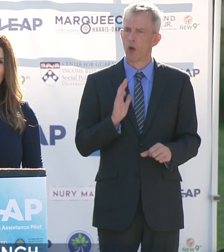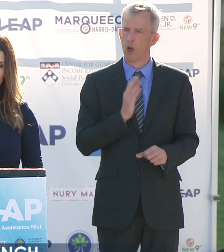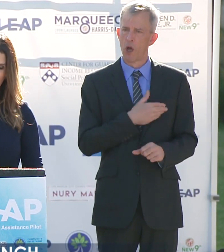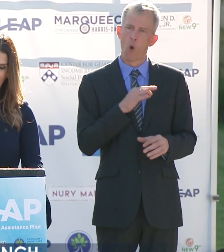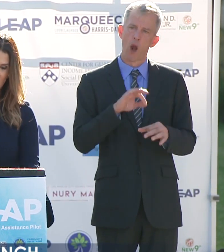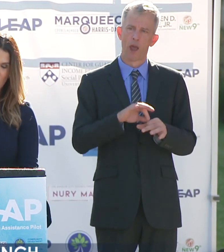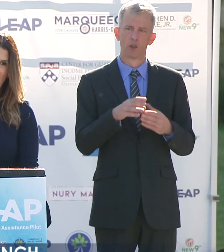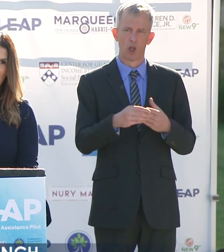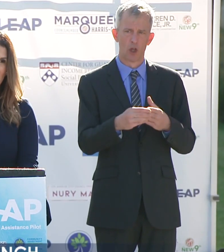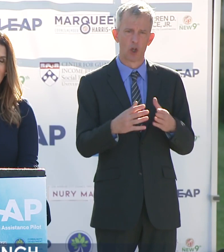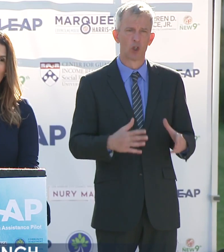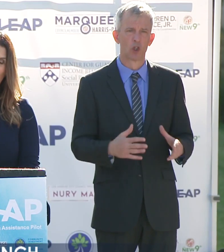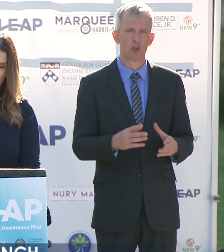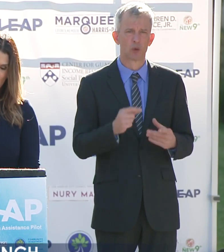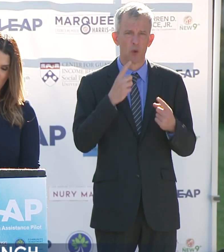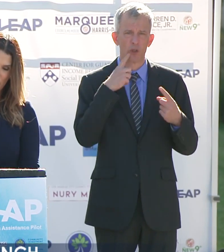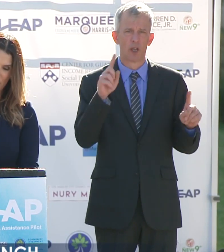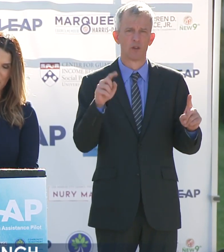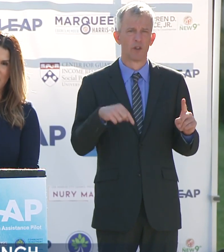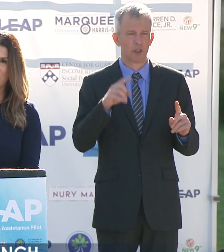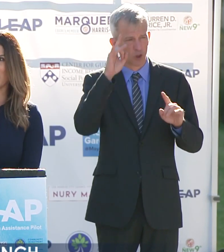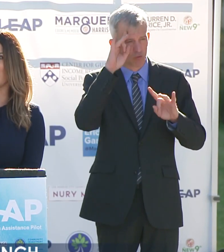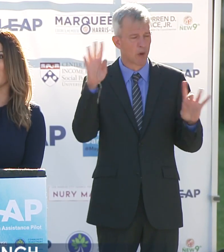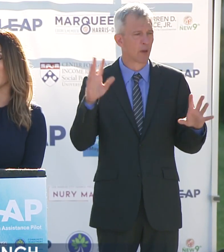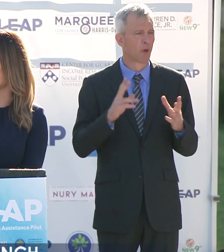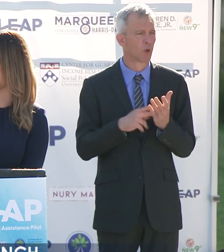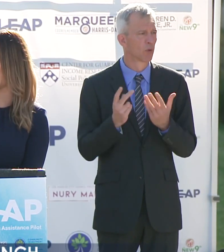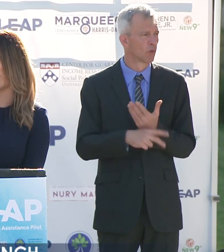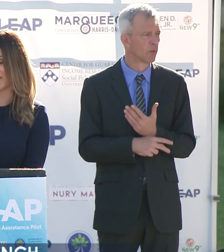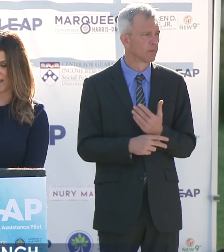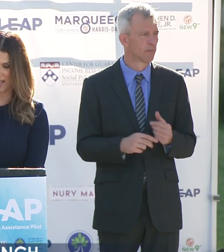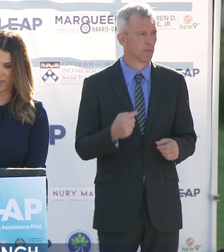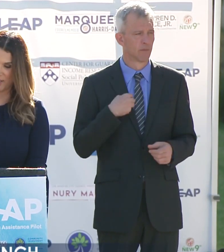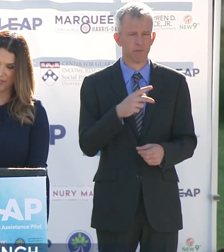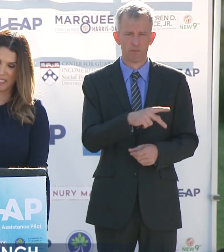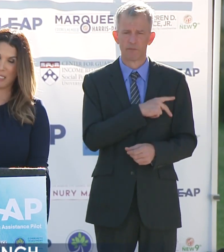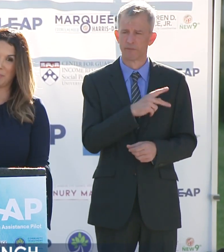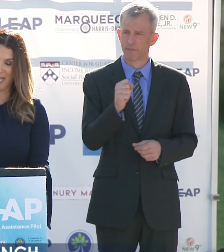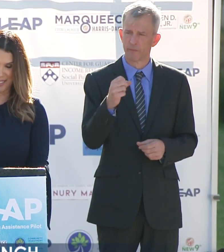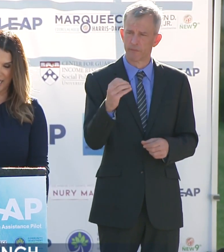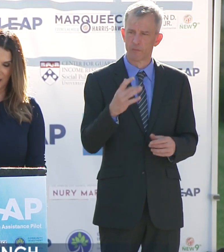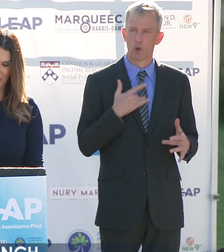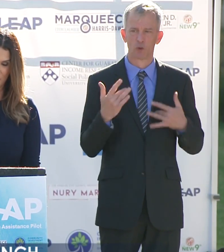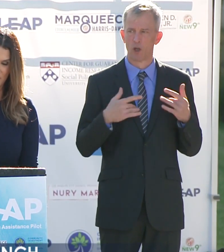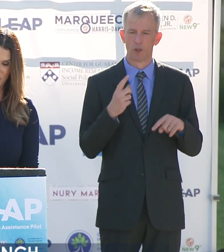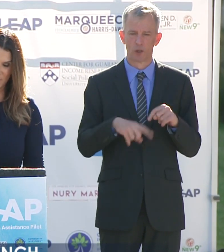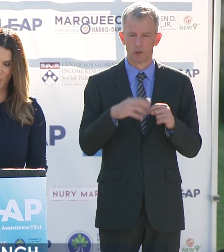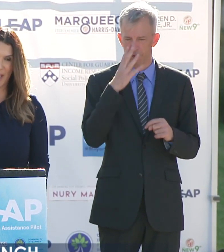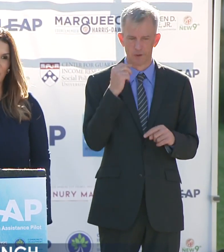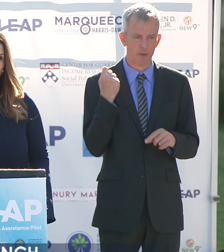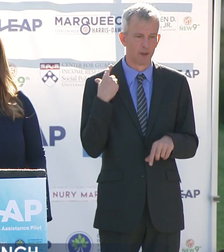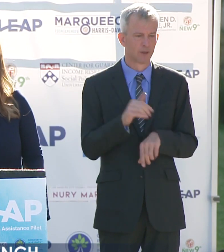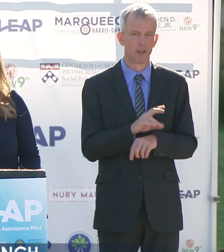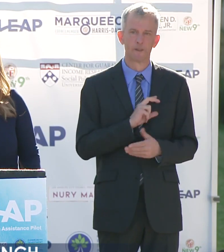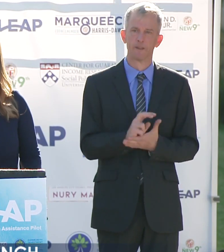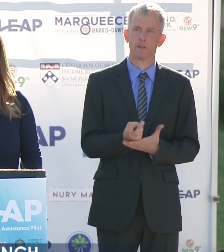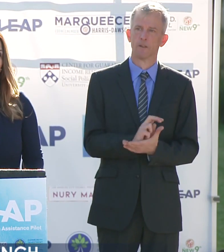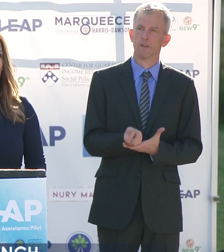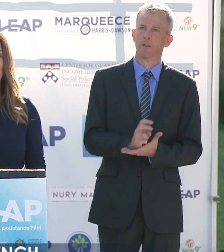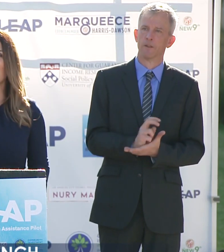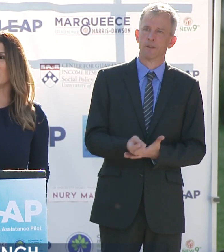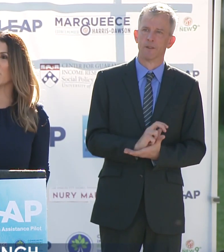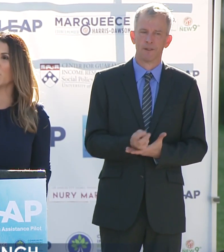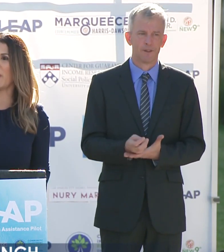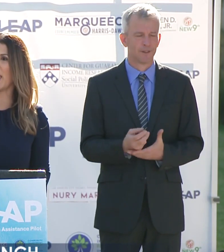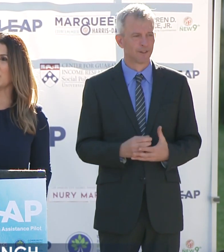that are here today, to announce this incredible program. I was personally so excited. I couldn't even sleep last night. I was just waiting. We've been